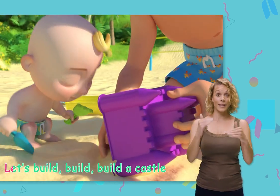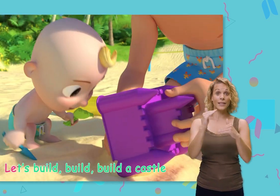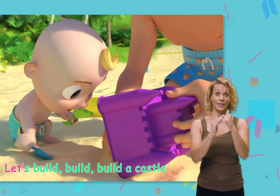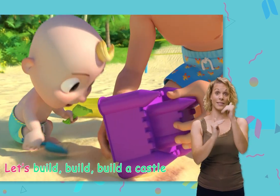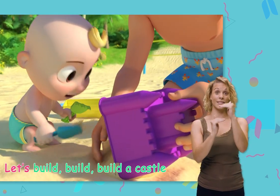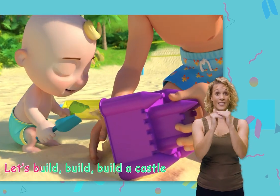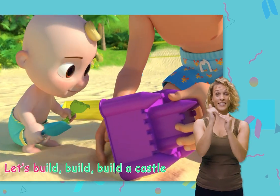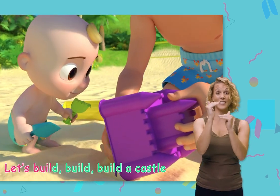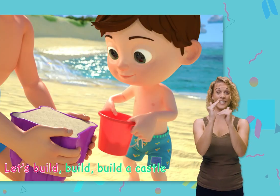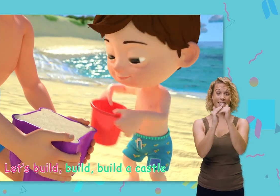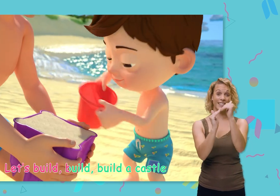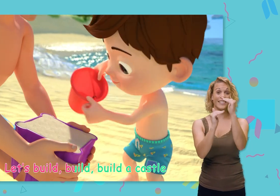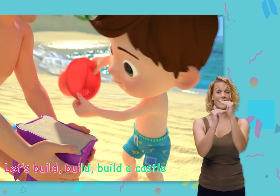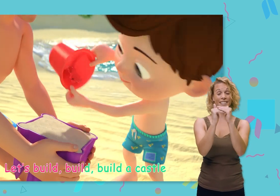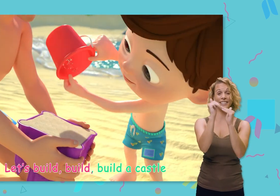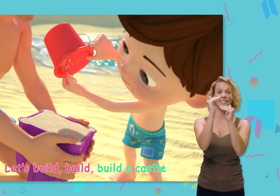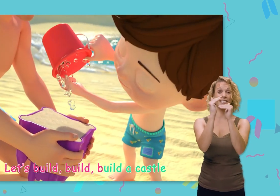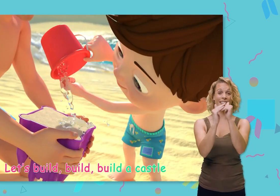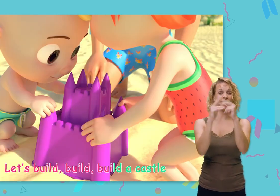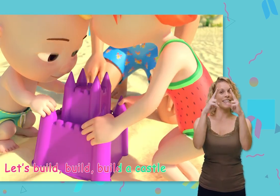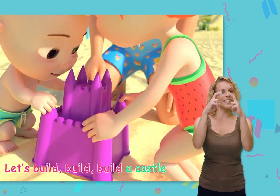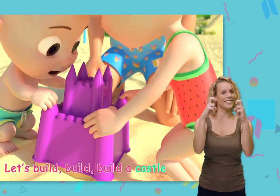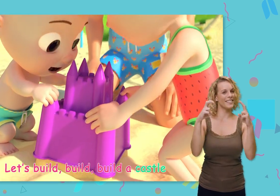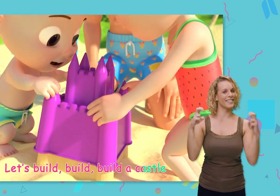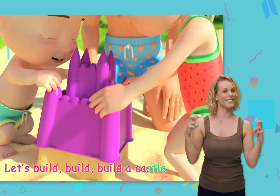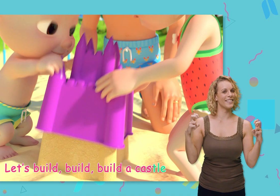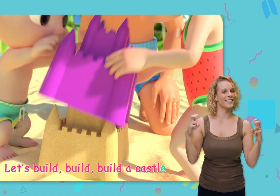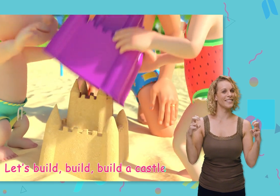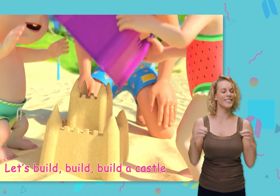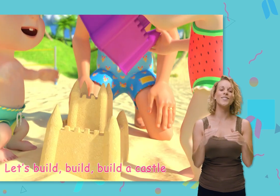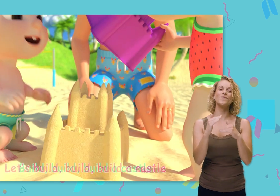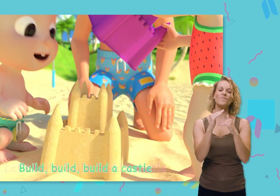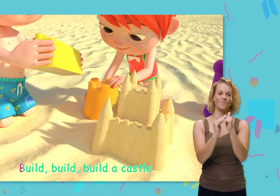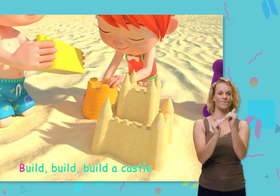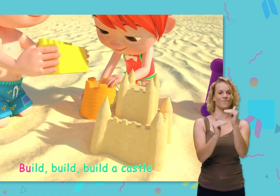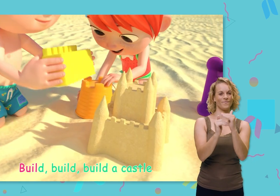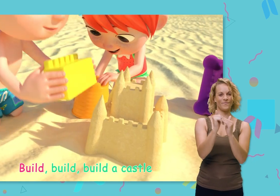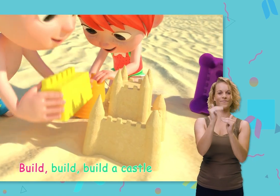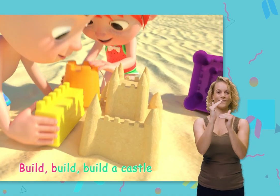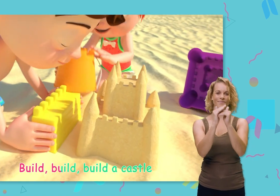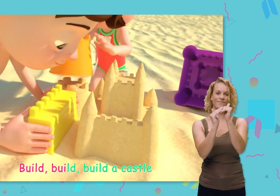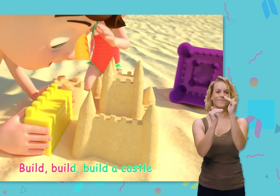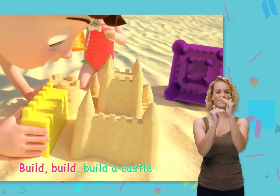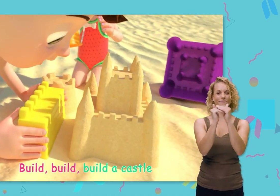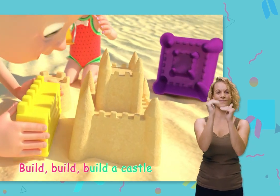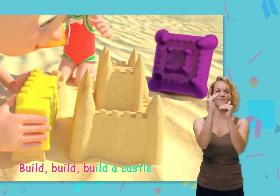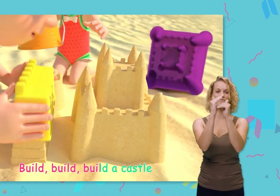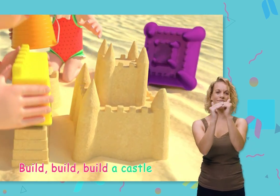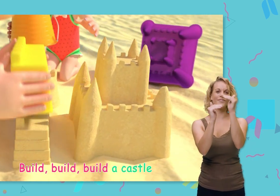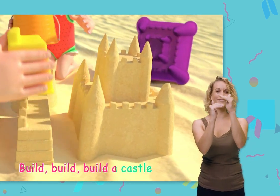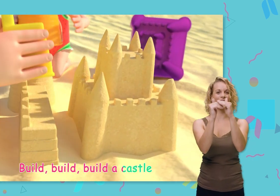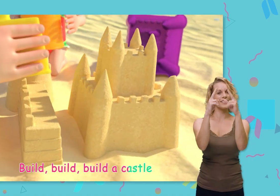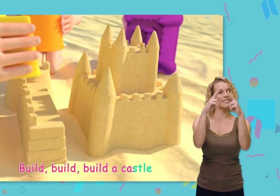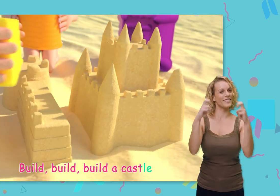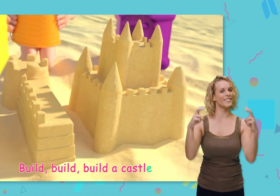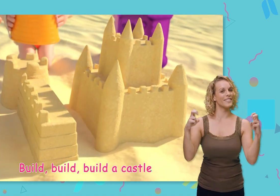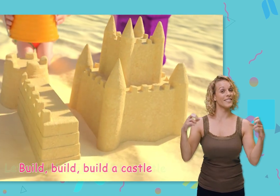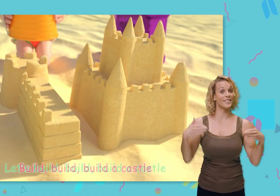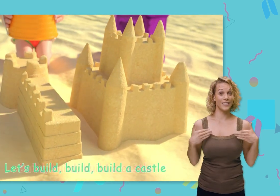Let's build, build, build a castle. Build, build, build a castle.